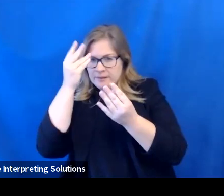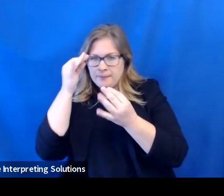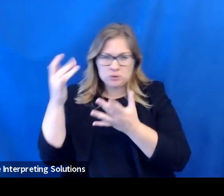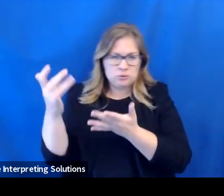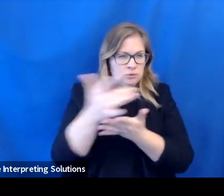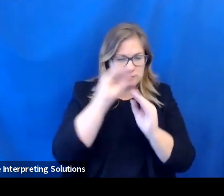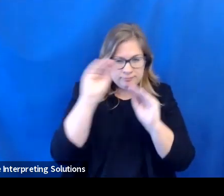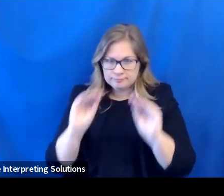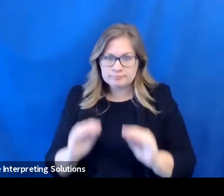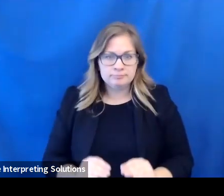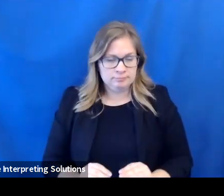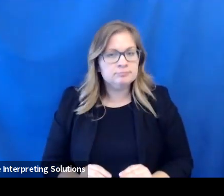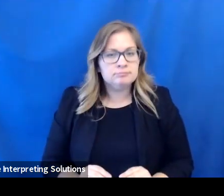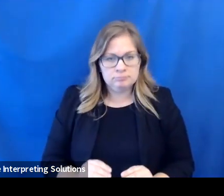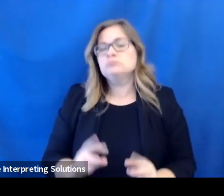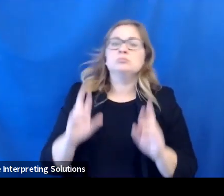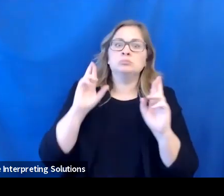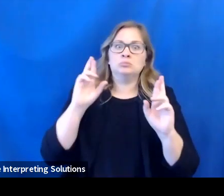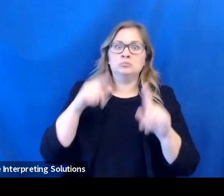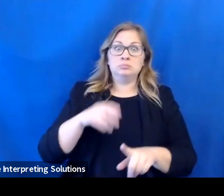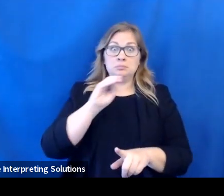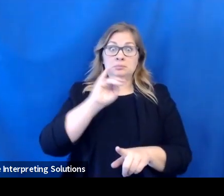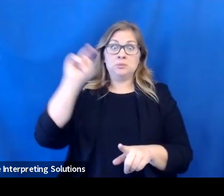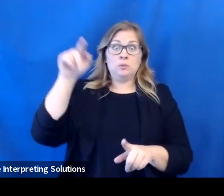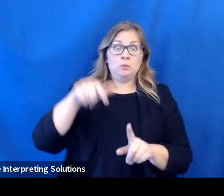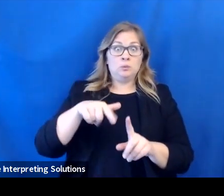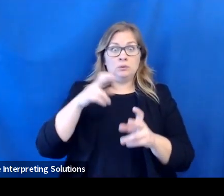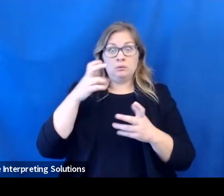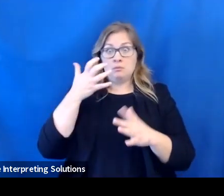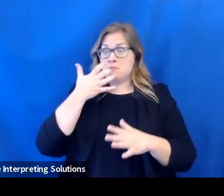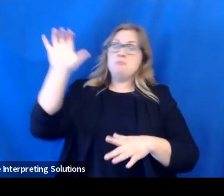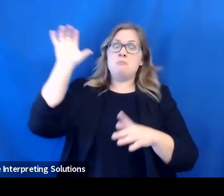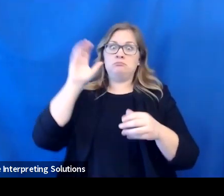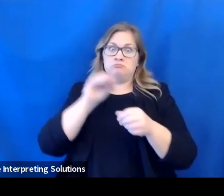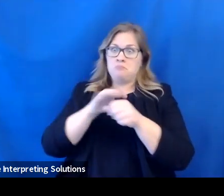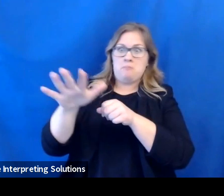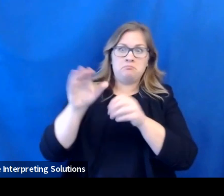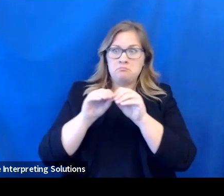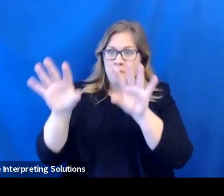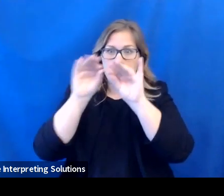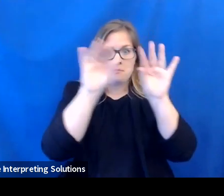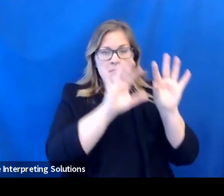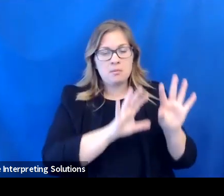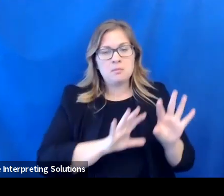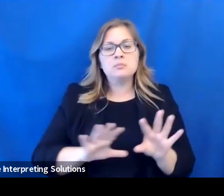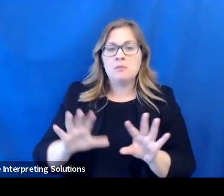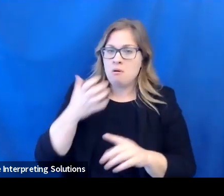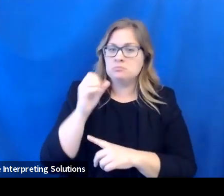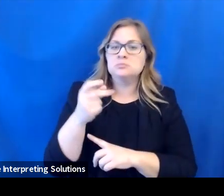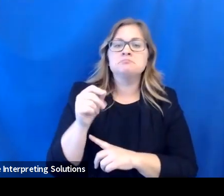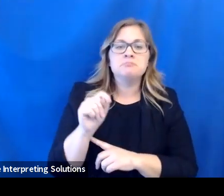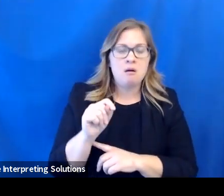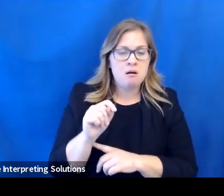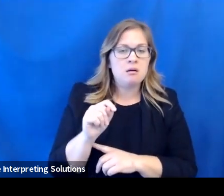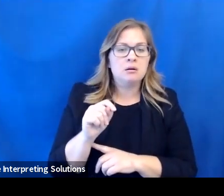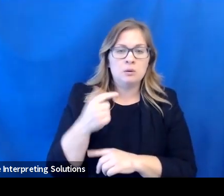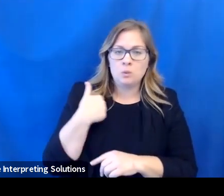hotspots in the state to do exactly what you're saying. So the stuff, the data stuff that Carlson is putting out, but it's how you use that